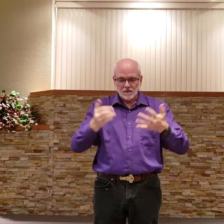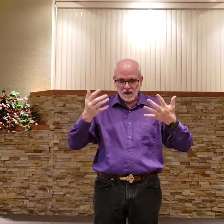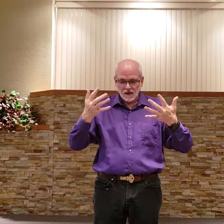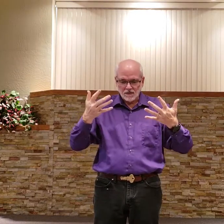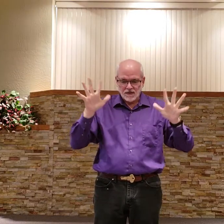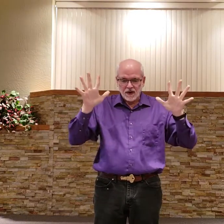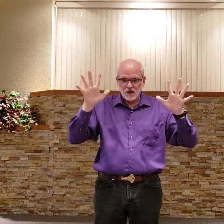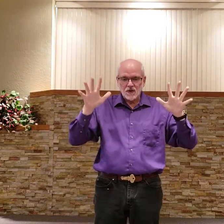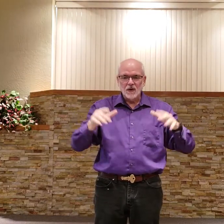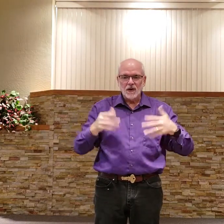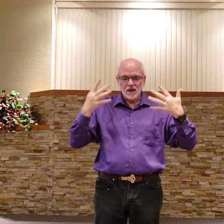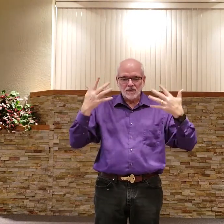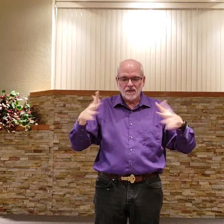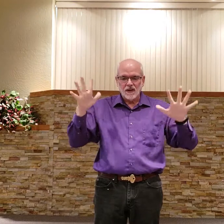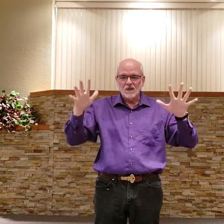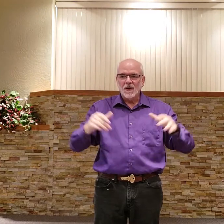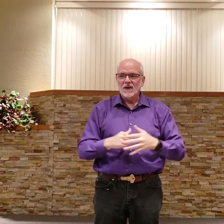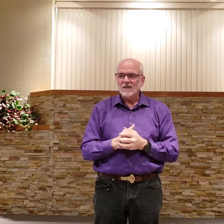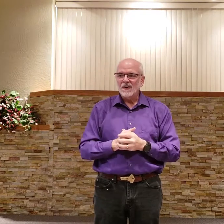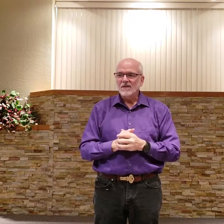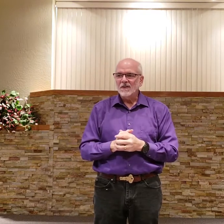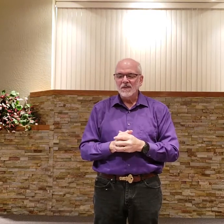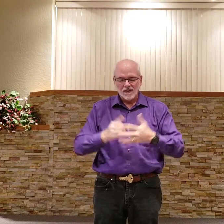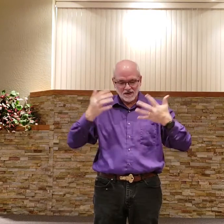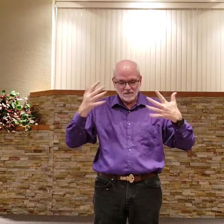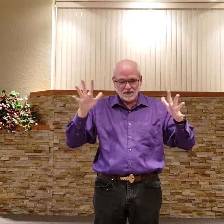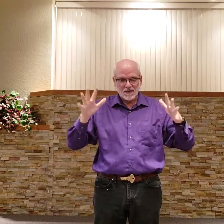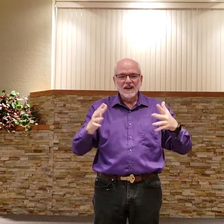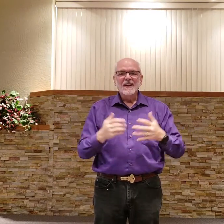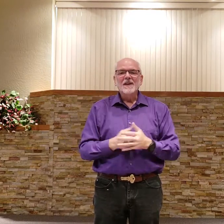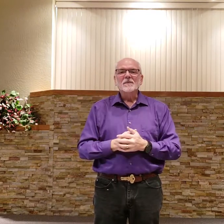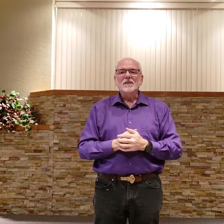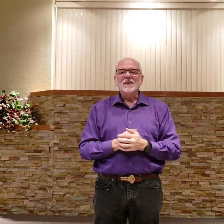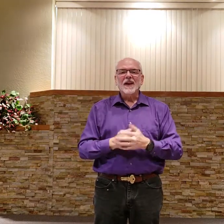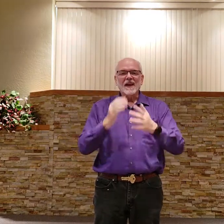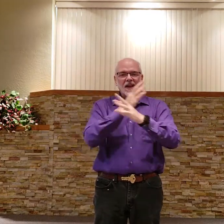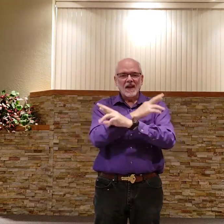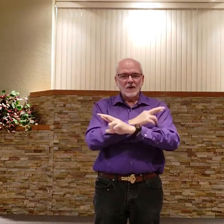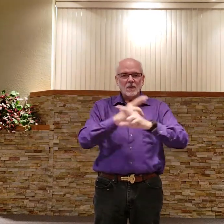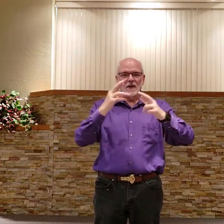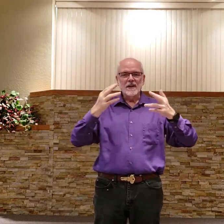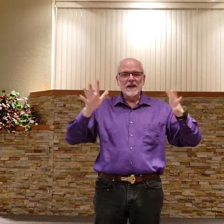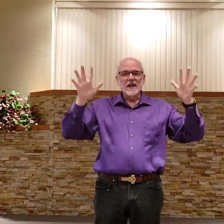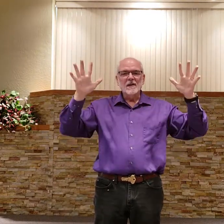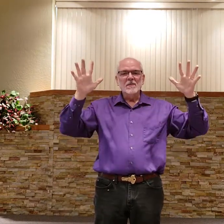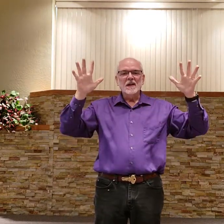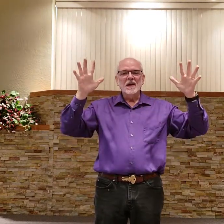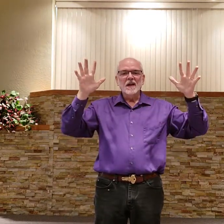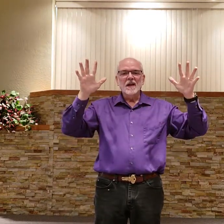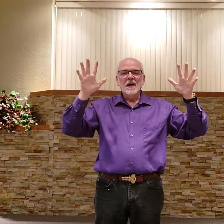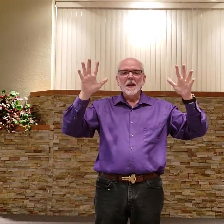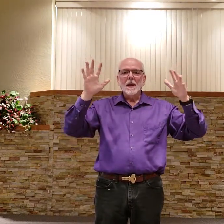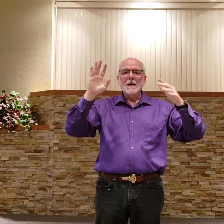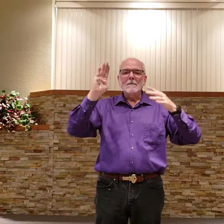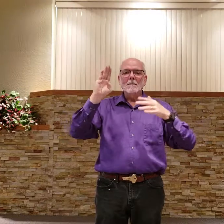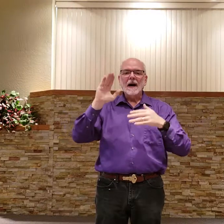and you finished doing them, you fling your water off your fingers. Okay, redeemed